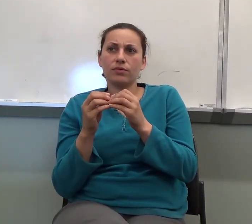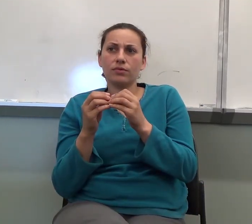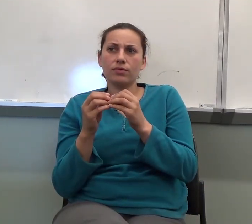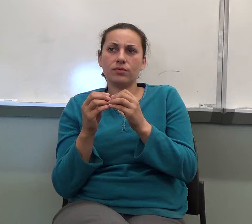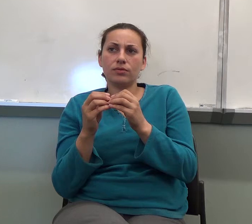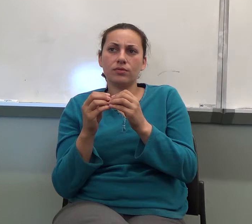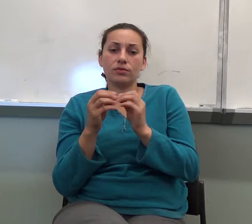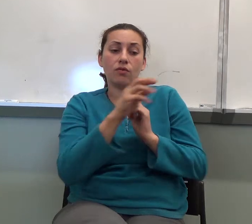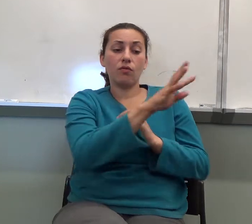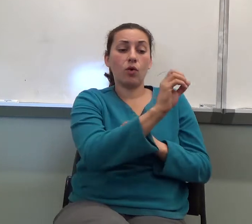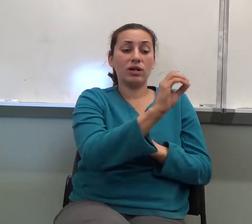is 80?